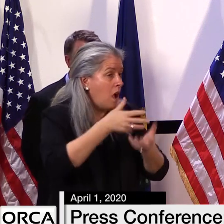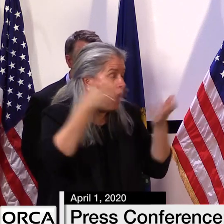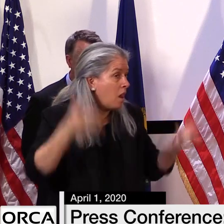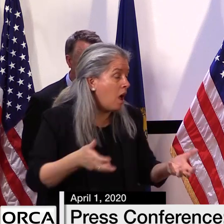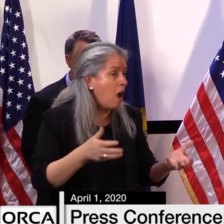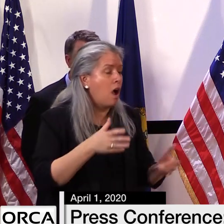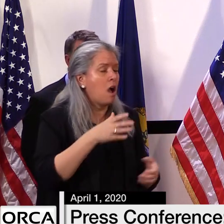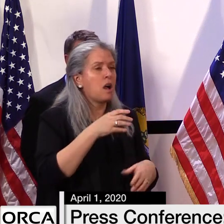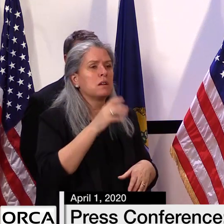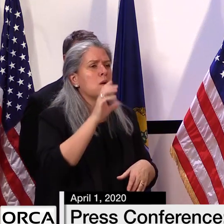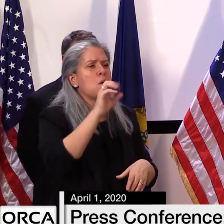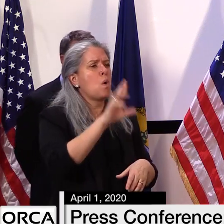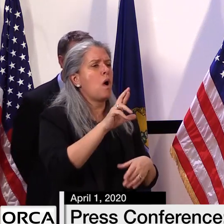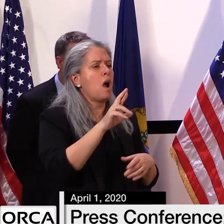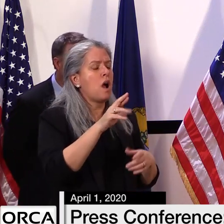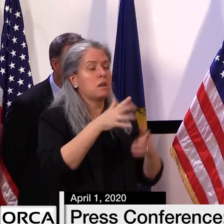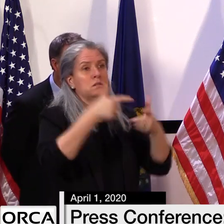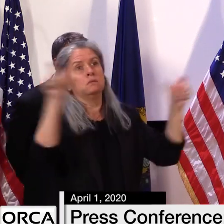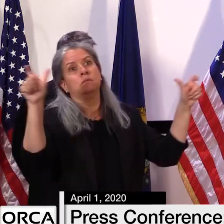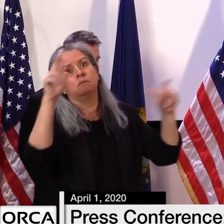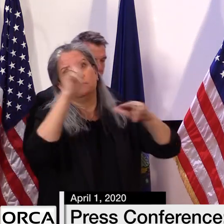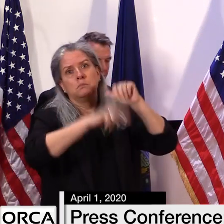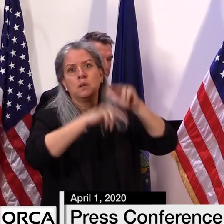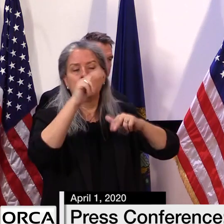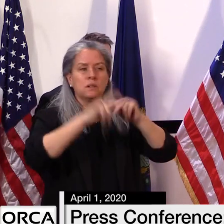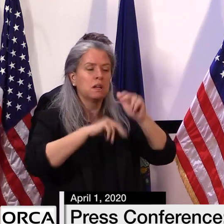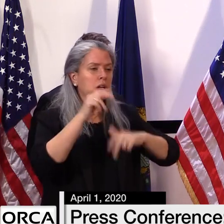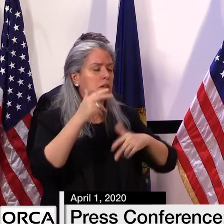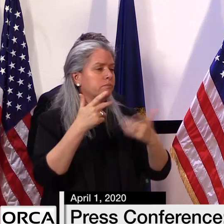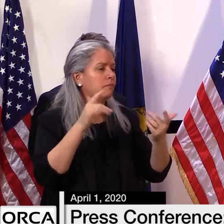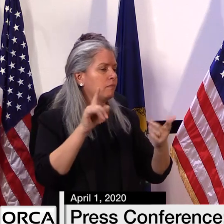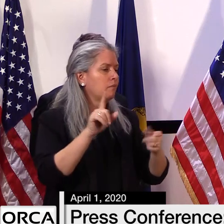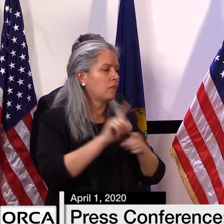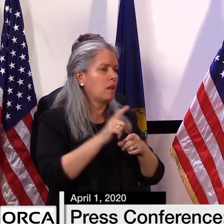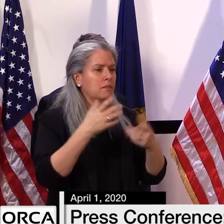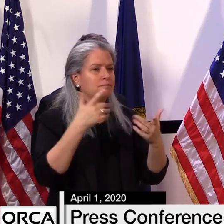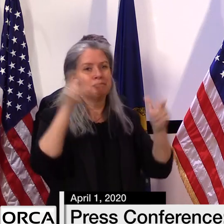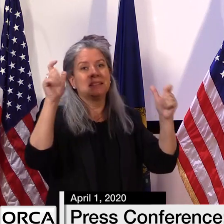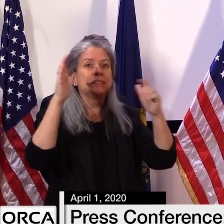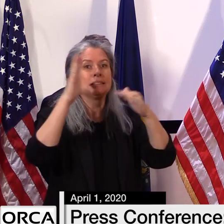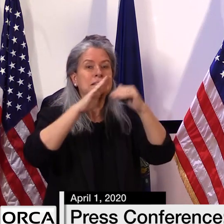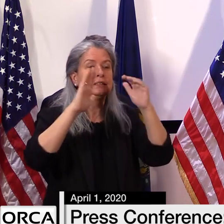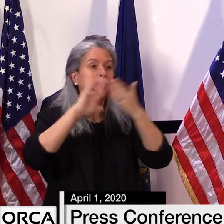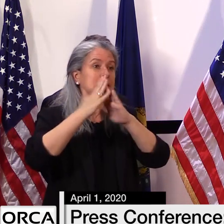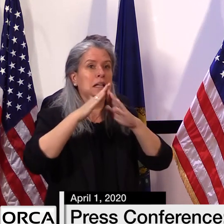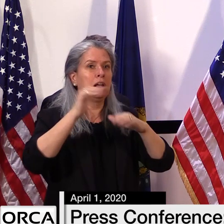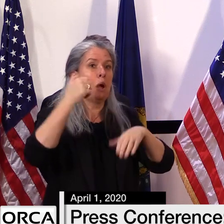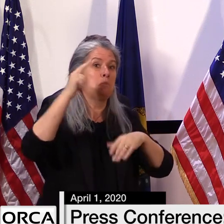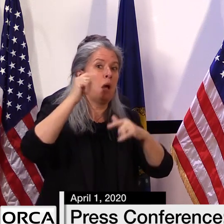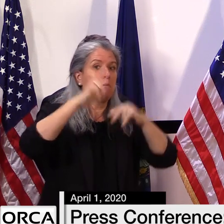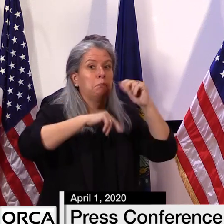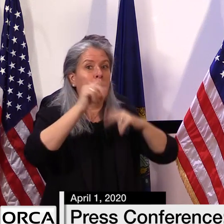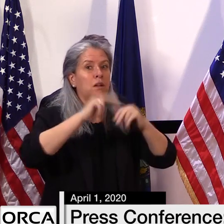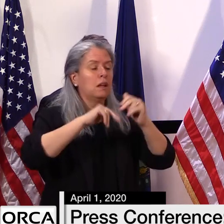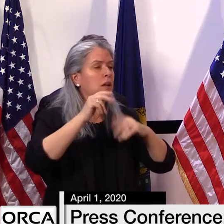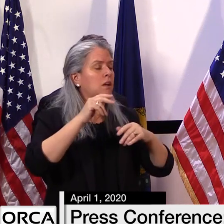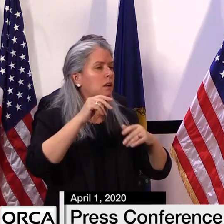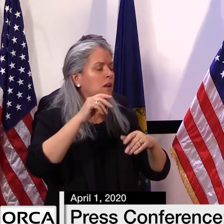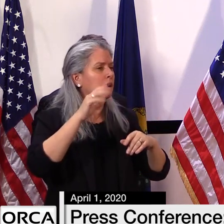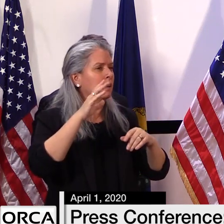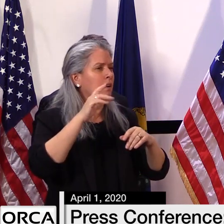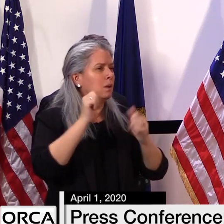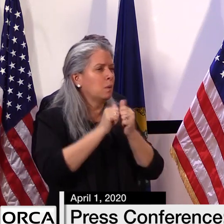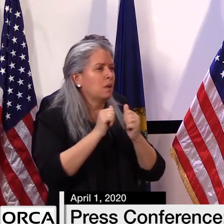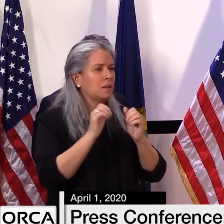them? Or is it a very, very large building like you might find in a large city in America where there's